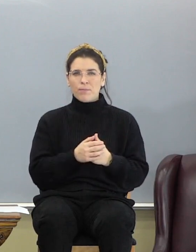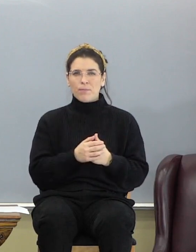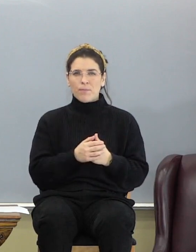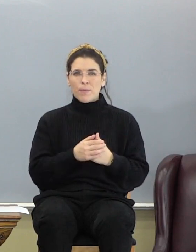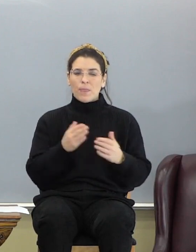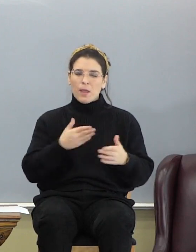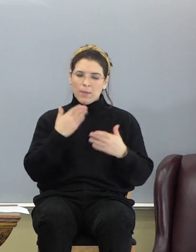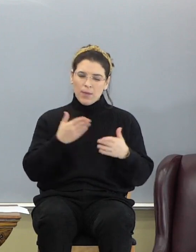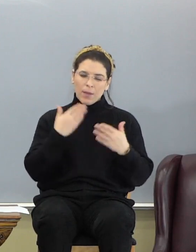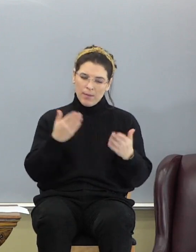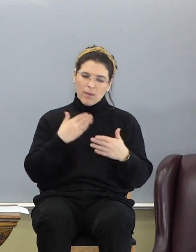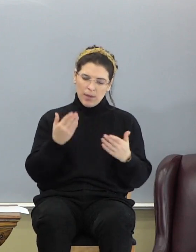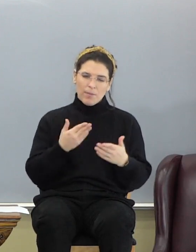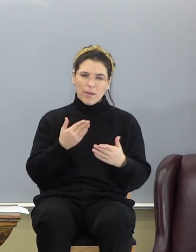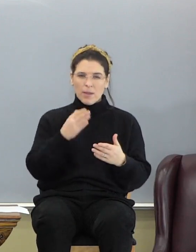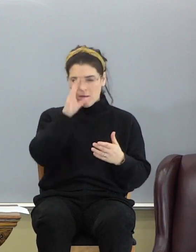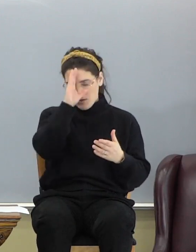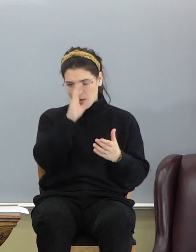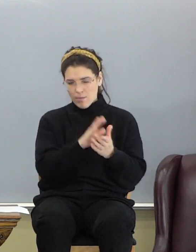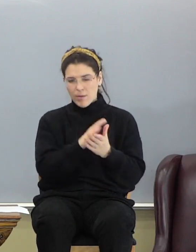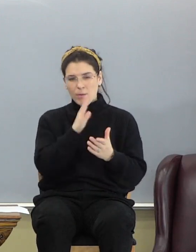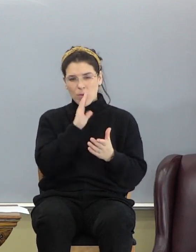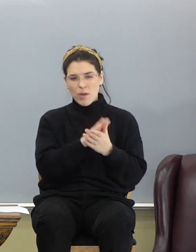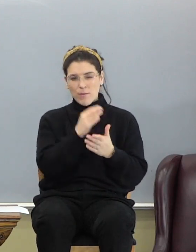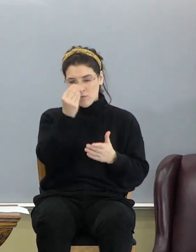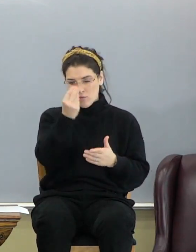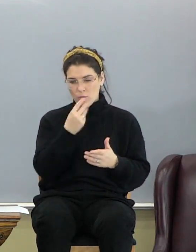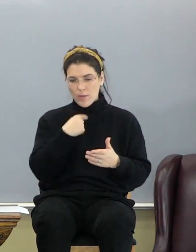Happy, happy, happy. I know I'm a happy husband. My wife told me I am.